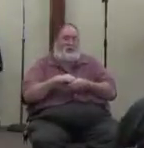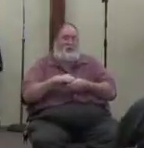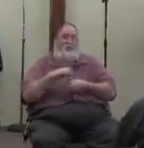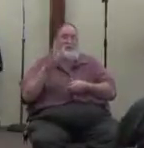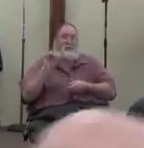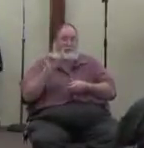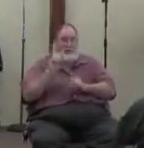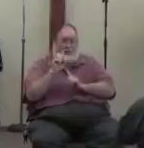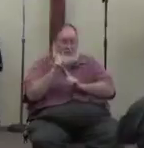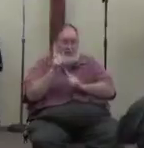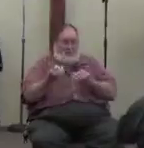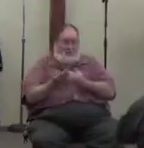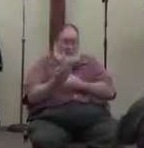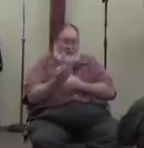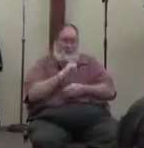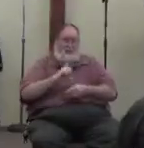to me.